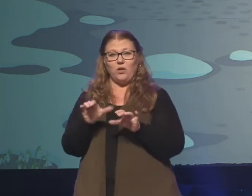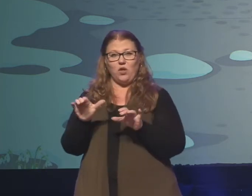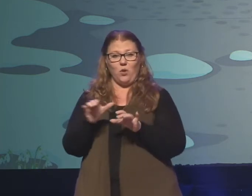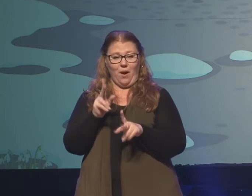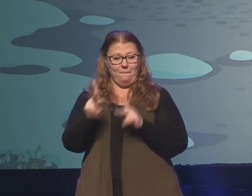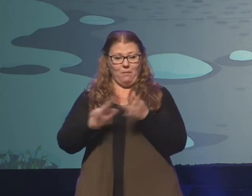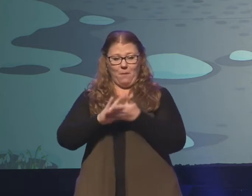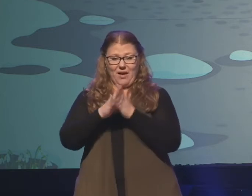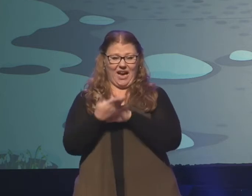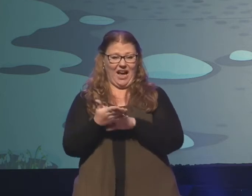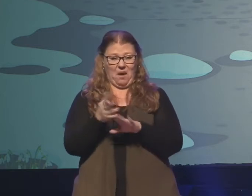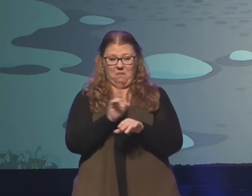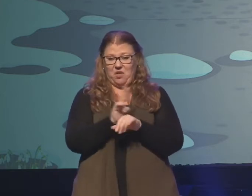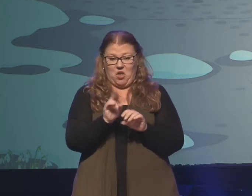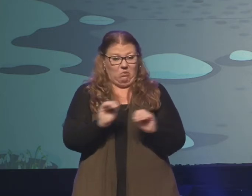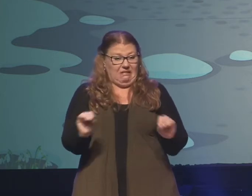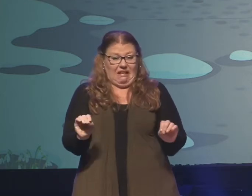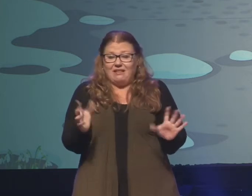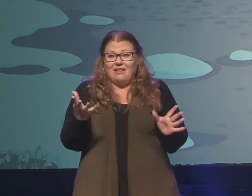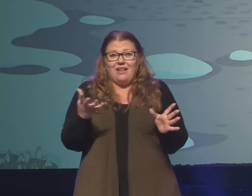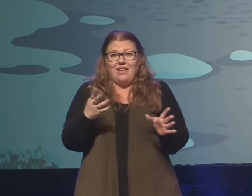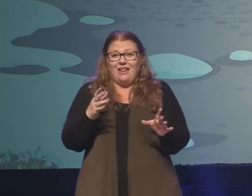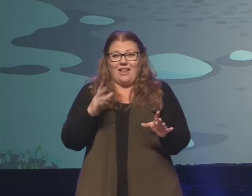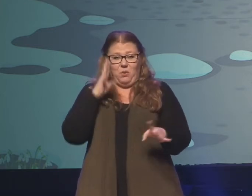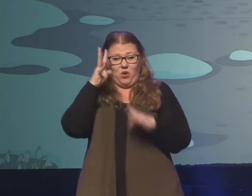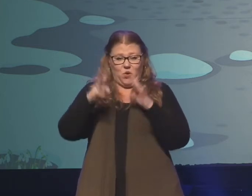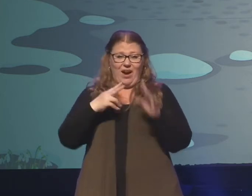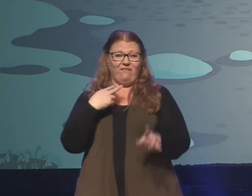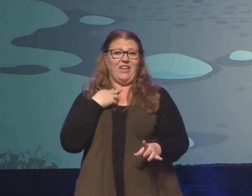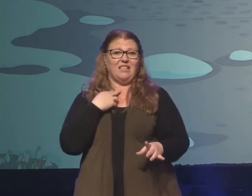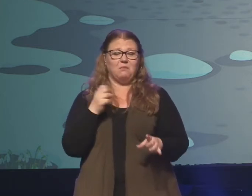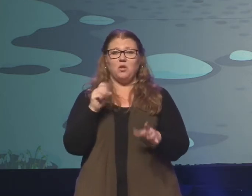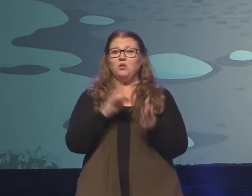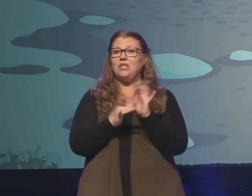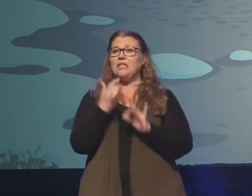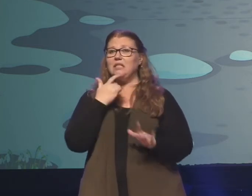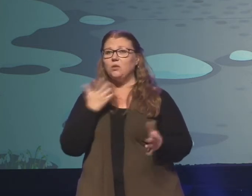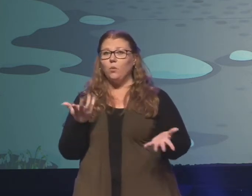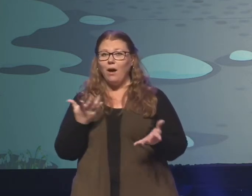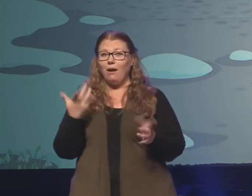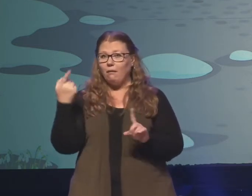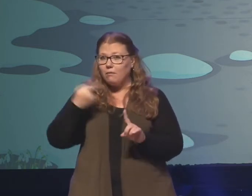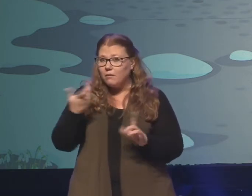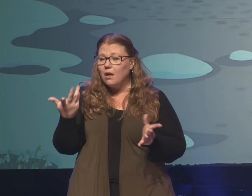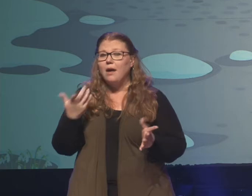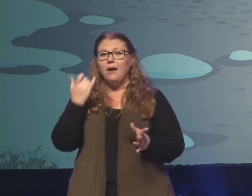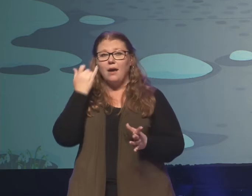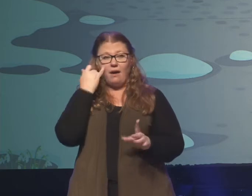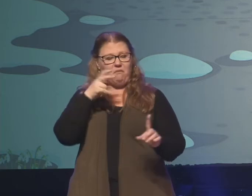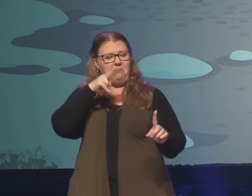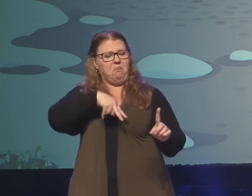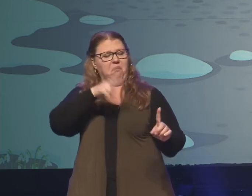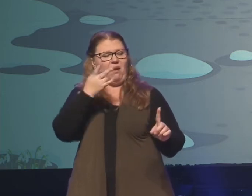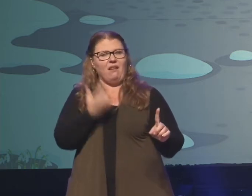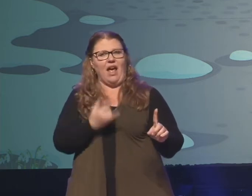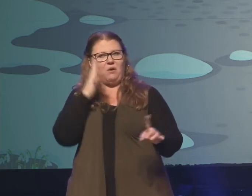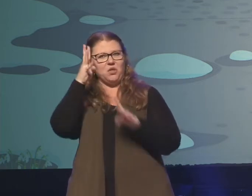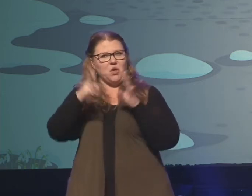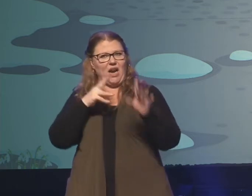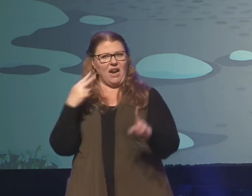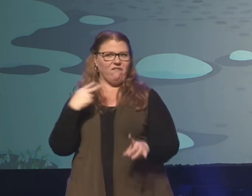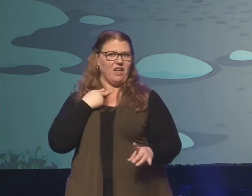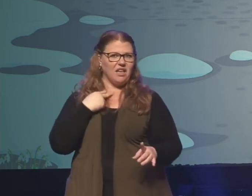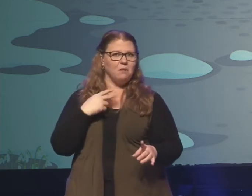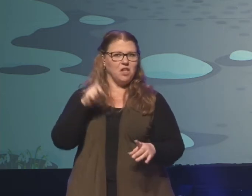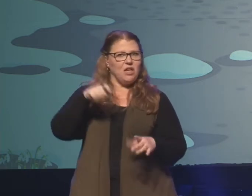people useless to a community. They would create victims. And so Jesus is saying, listen, here's the deal. If your objectification is now creating